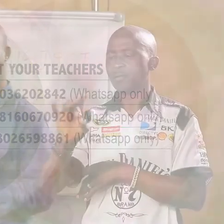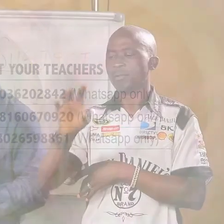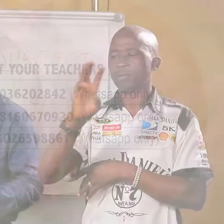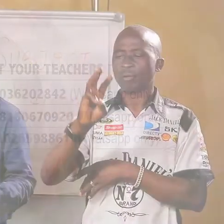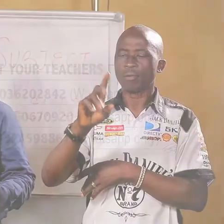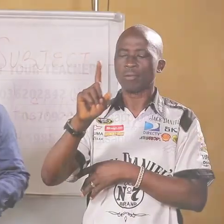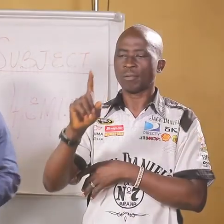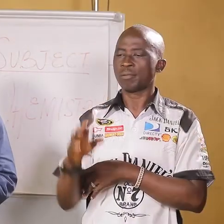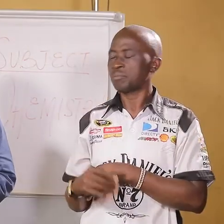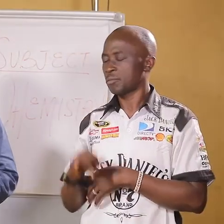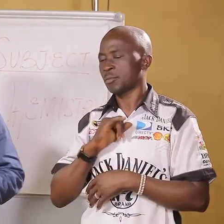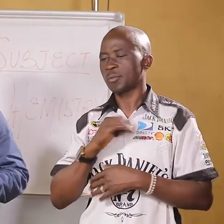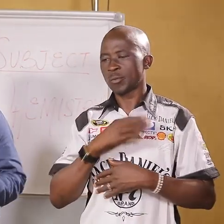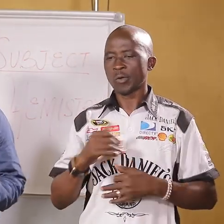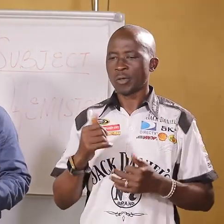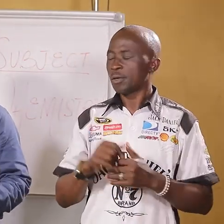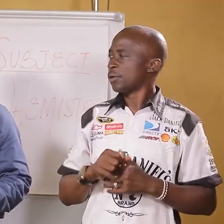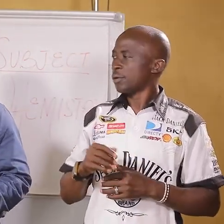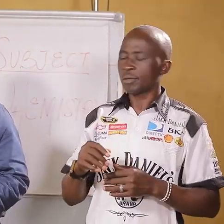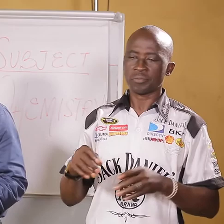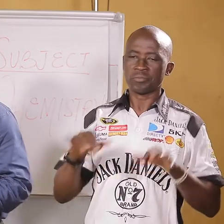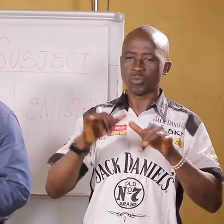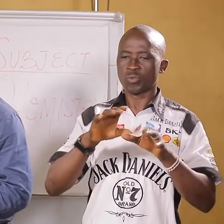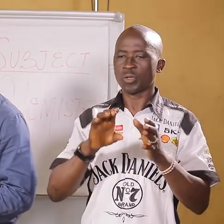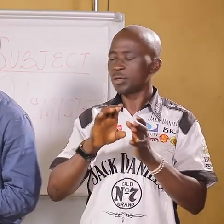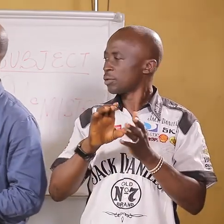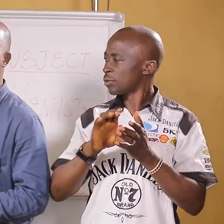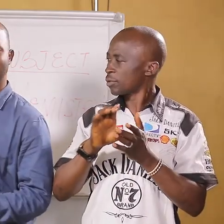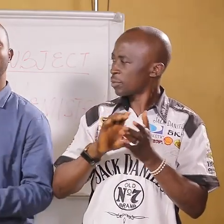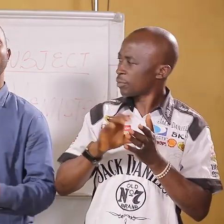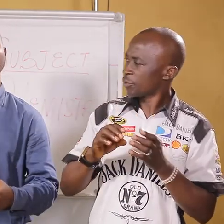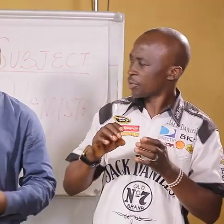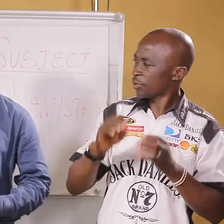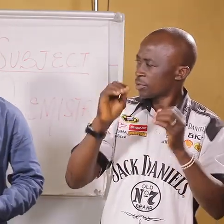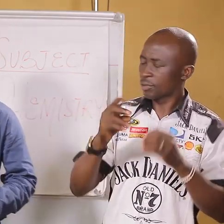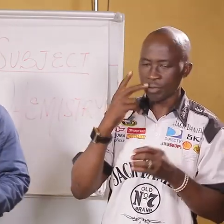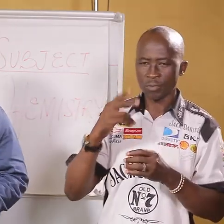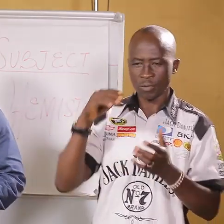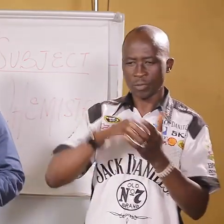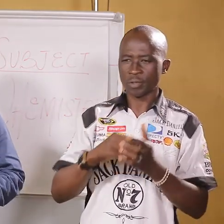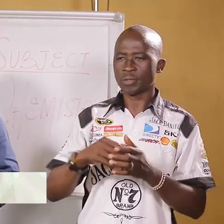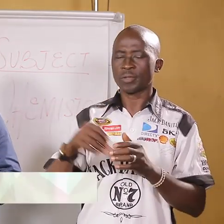080-2659-8861. It has been my pleasure with you. I'm still your chemistry teacher, Mr. Philip Maman. See you again in another